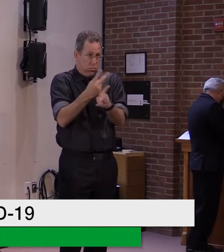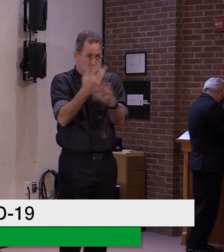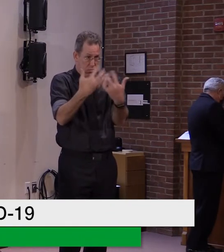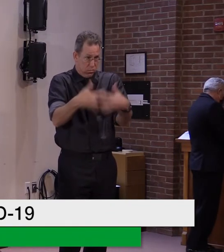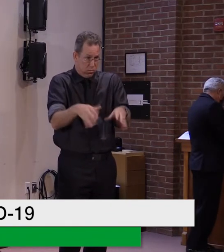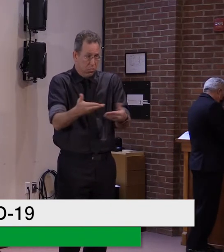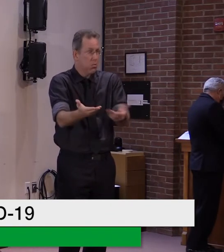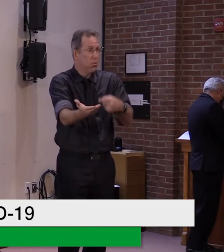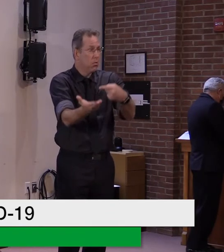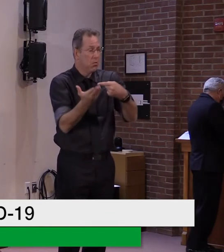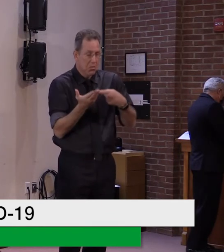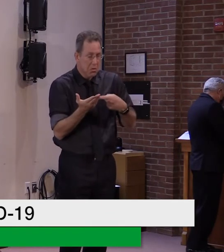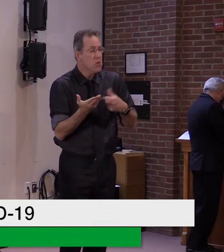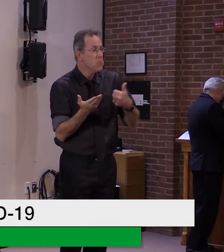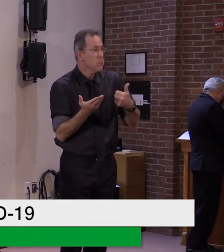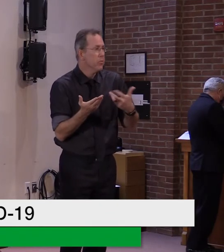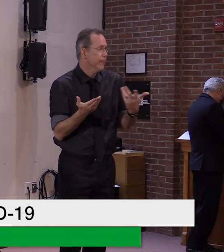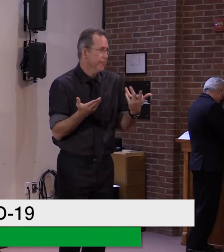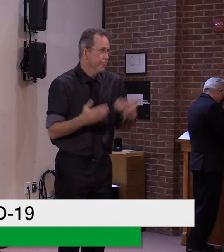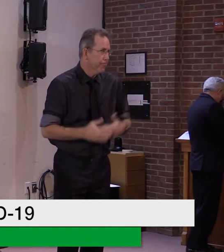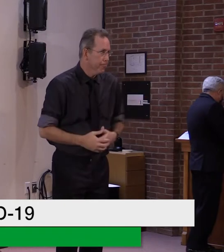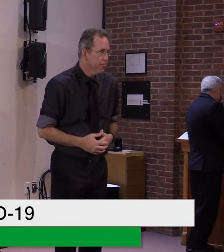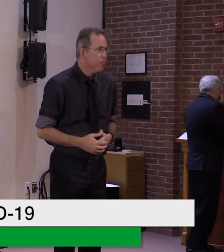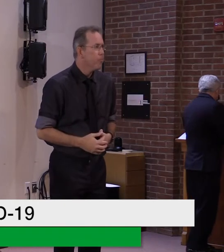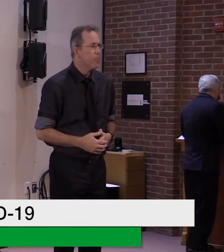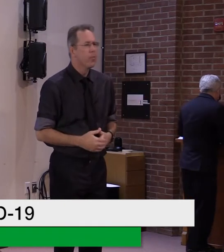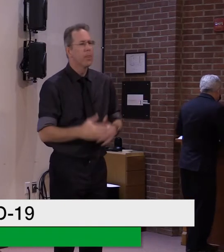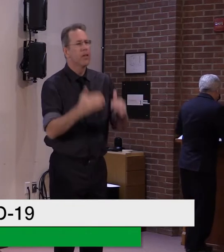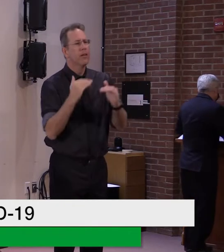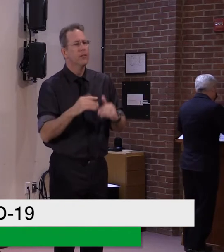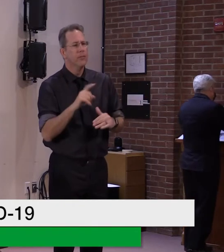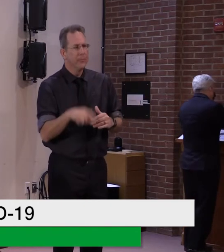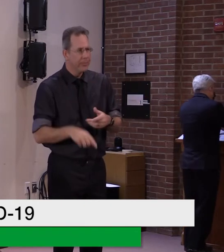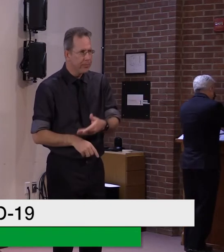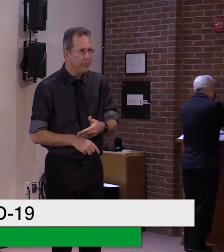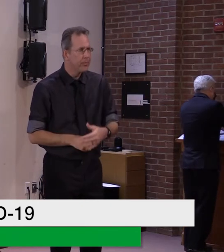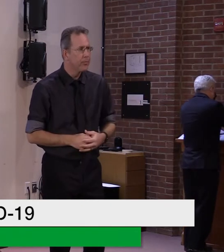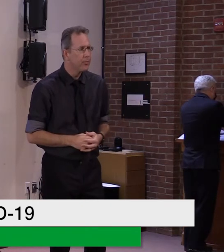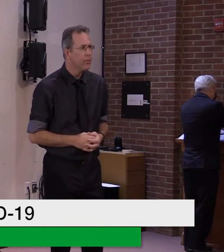all right we're going to go to ham davis at the vermont journal